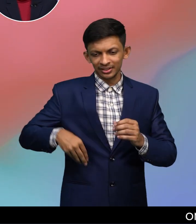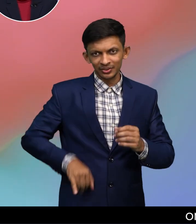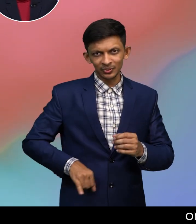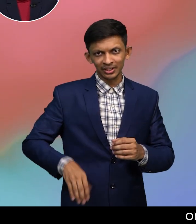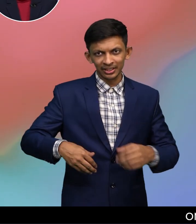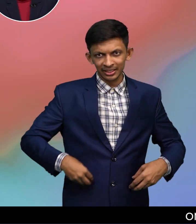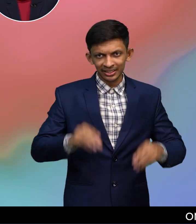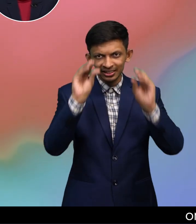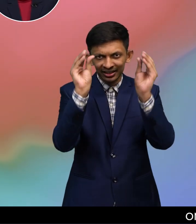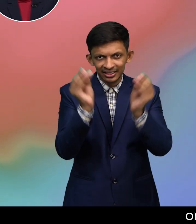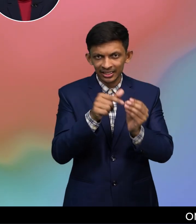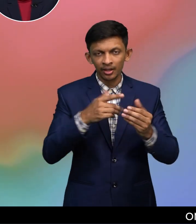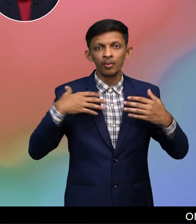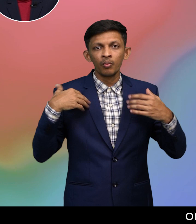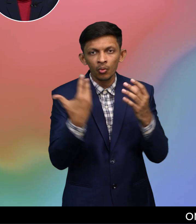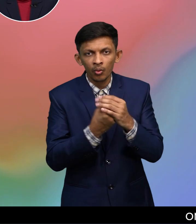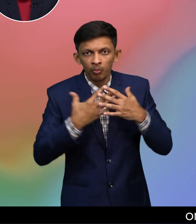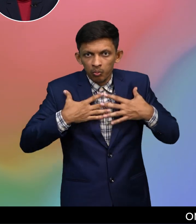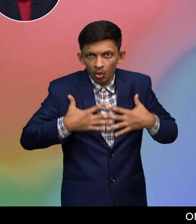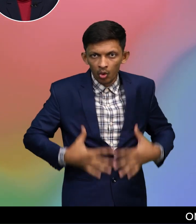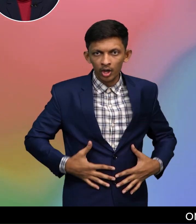Vellore, Tamil Nadu.